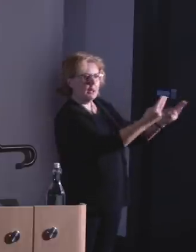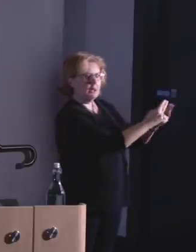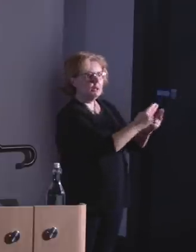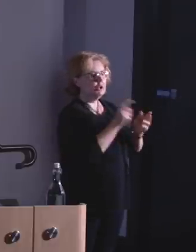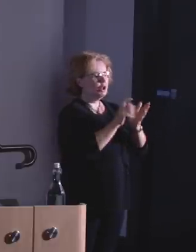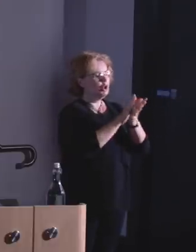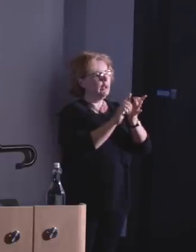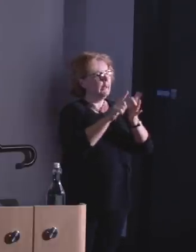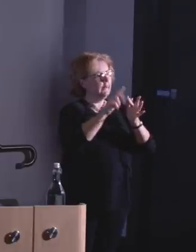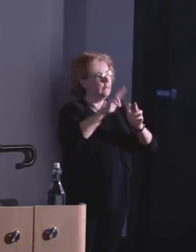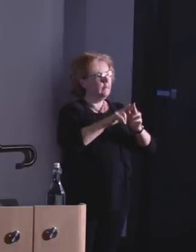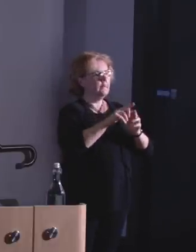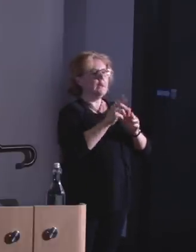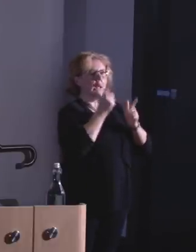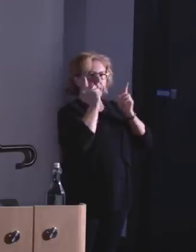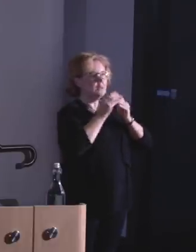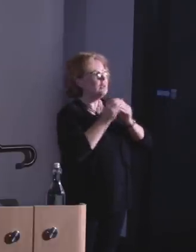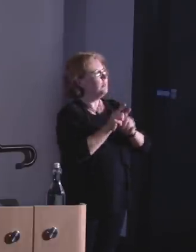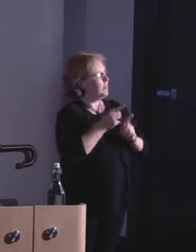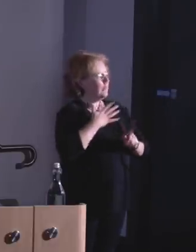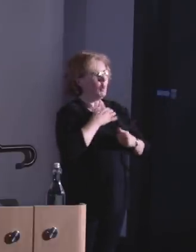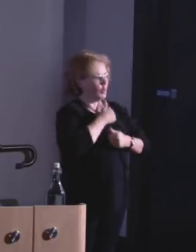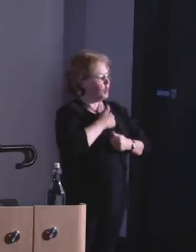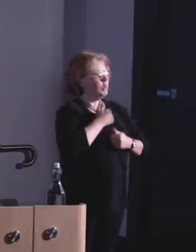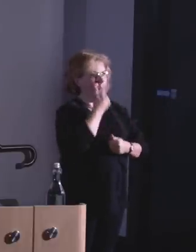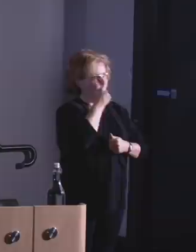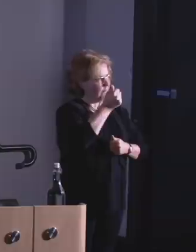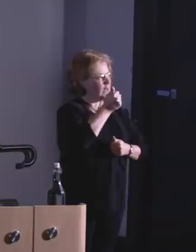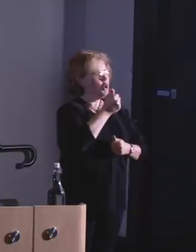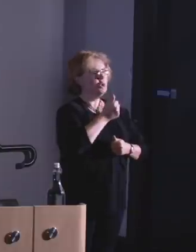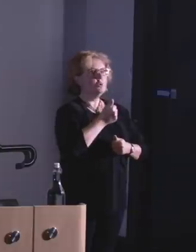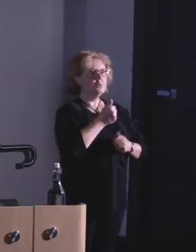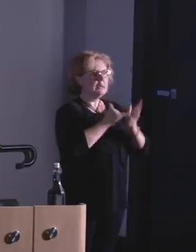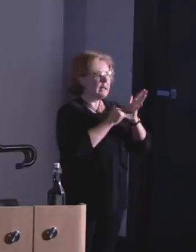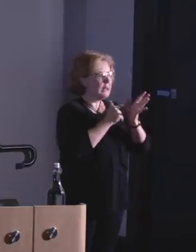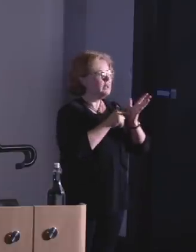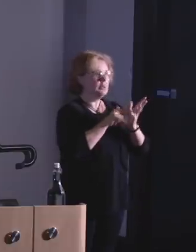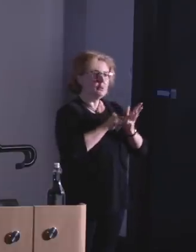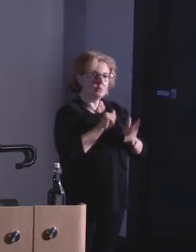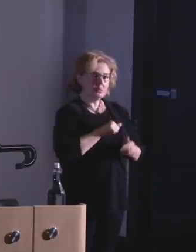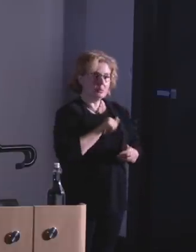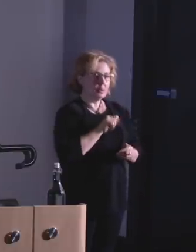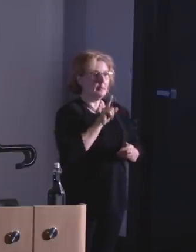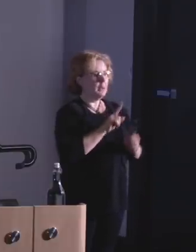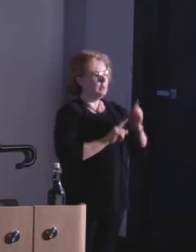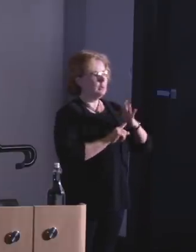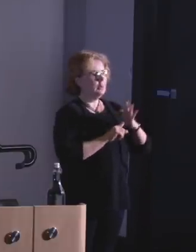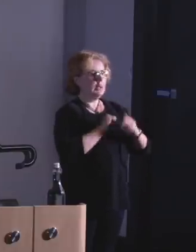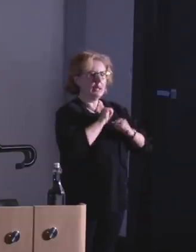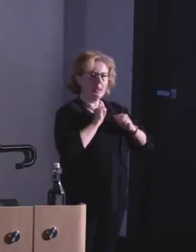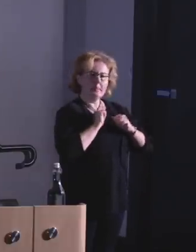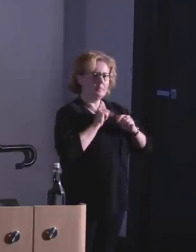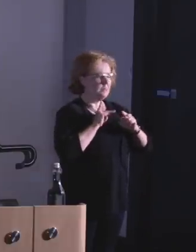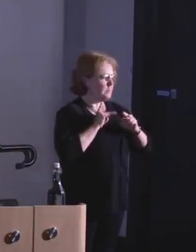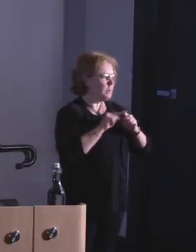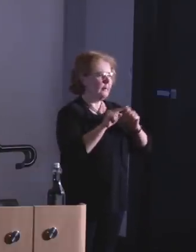enjoy privilege, we do enjoy status, but essentially our fundamental role